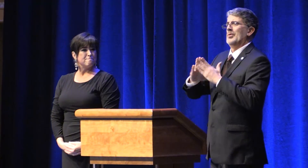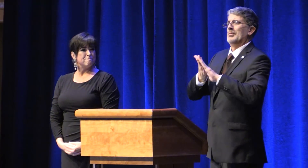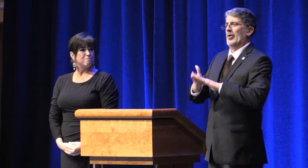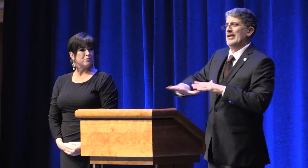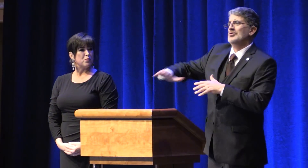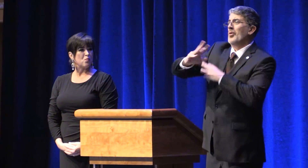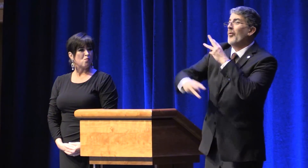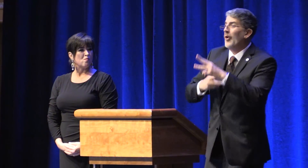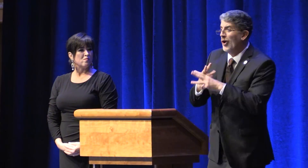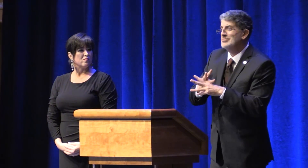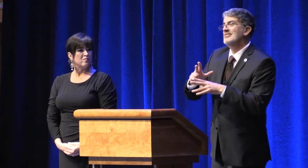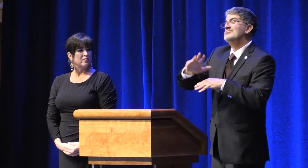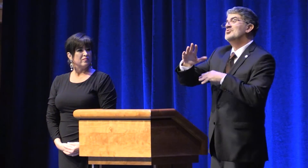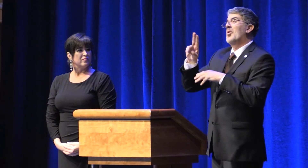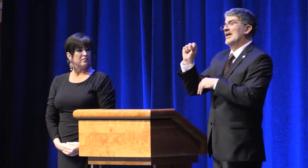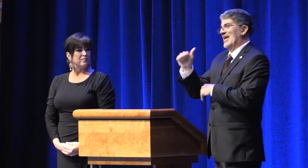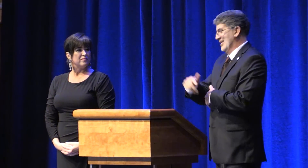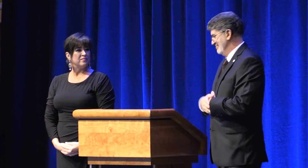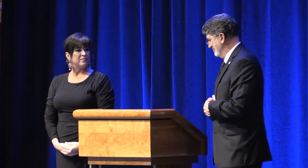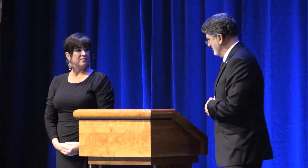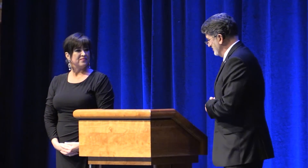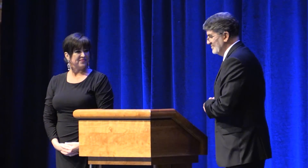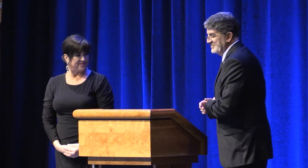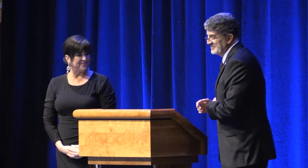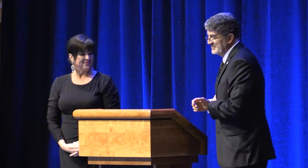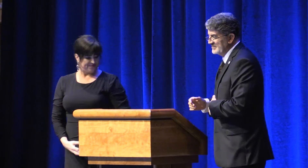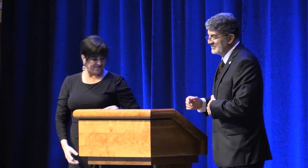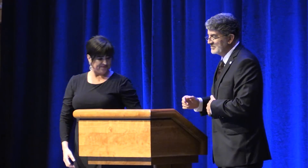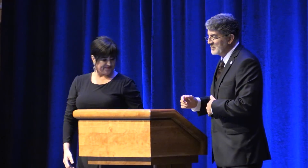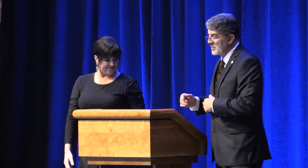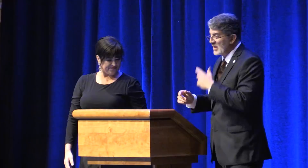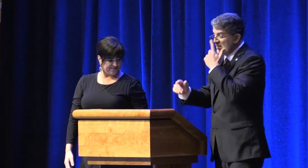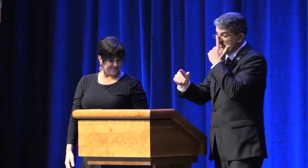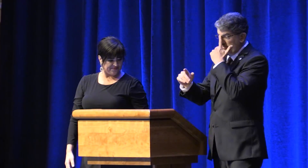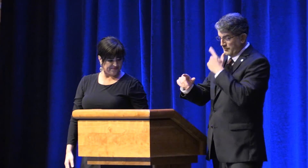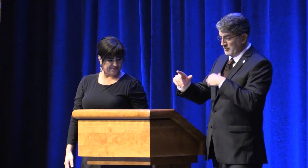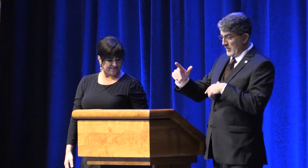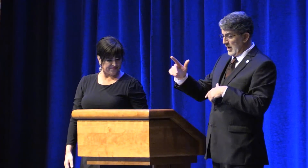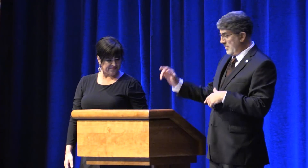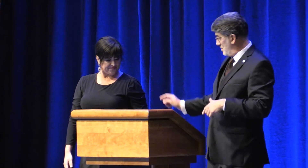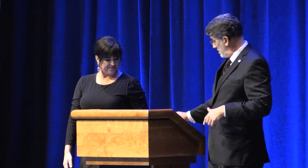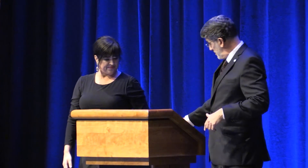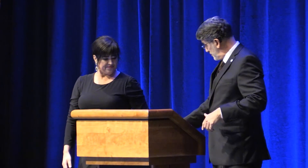provided access to the community and the world across the United States.